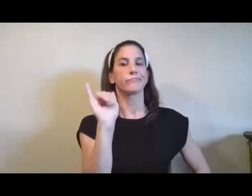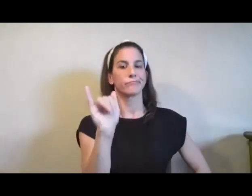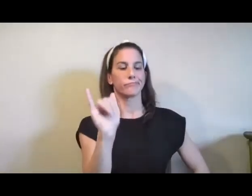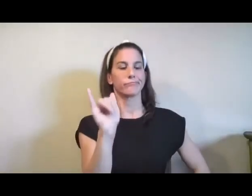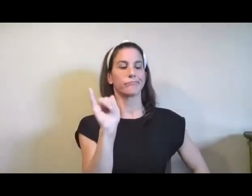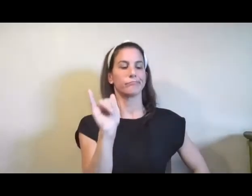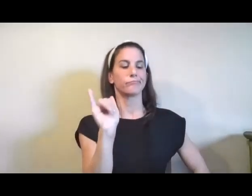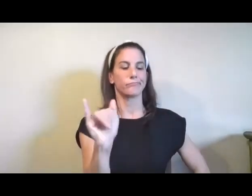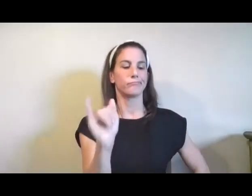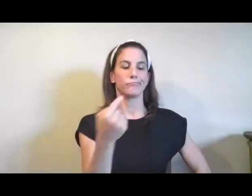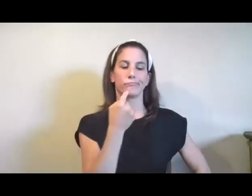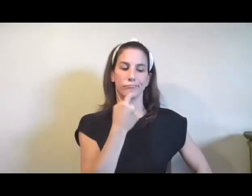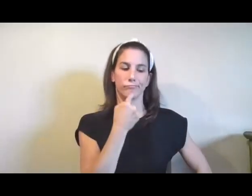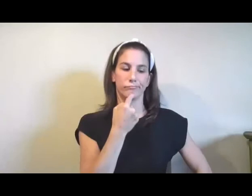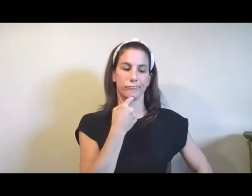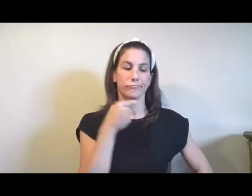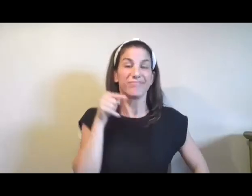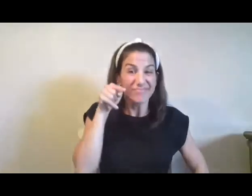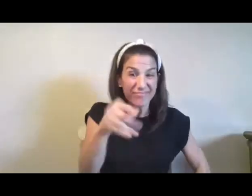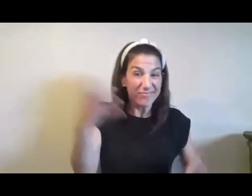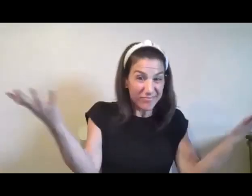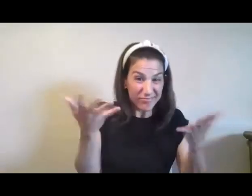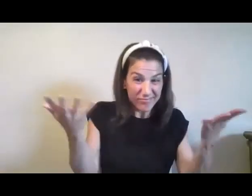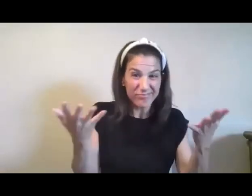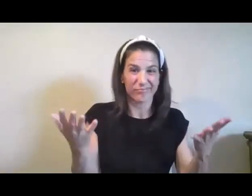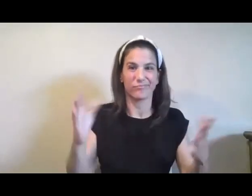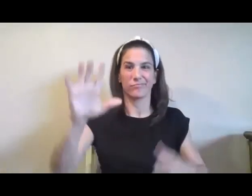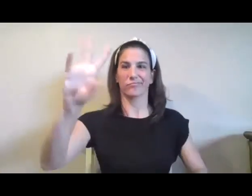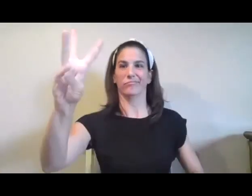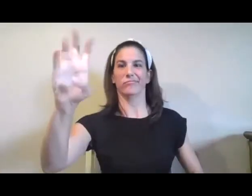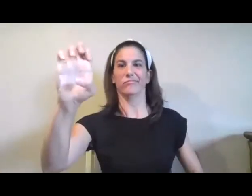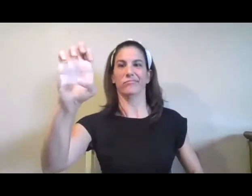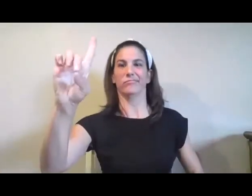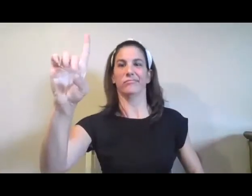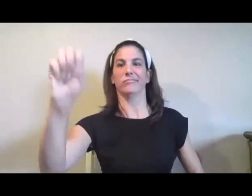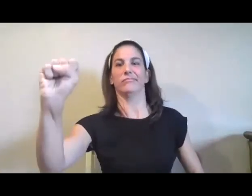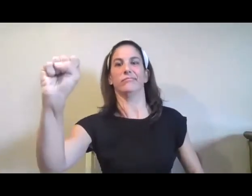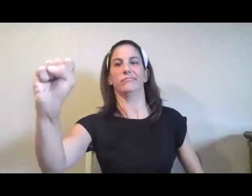"Aha," she said. "These are a bunch of weeds.